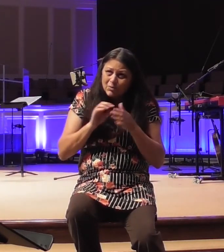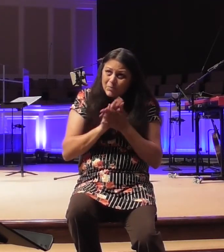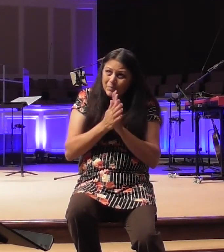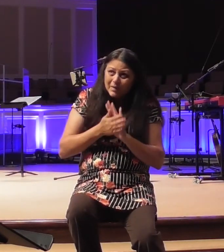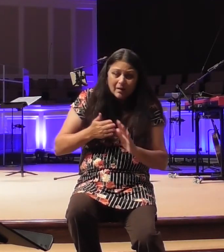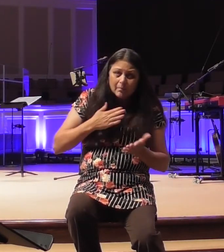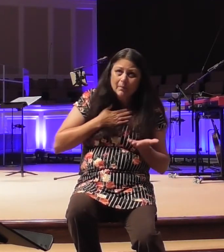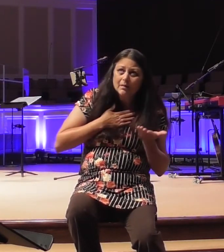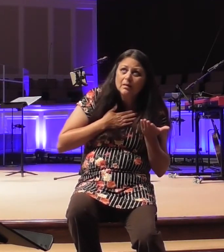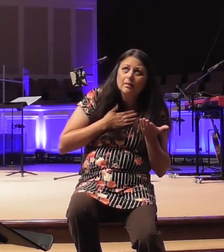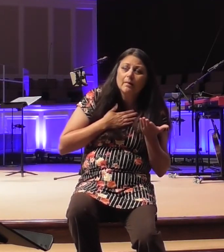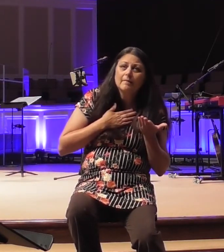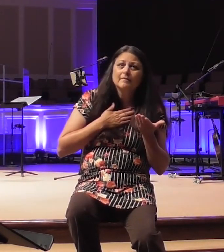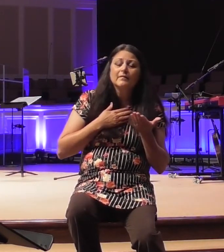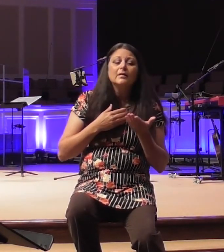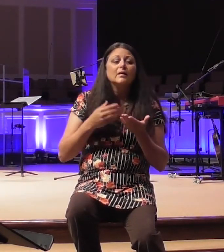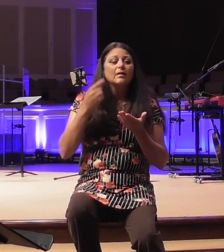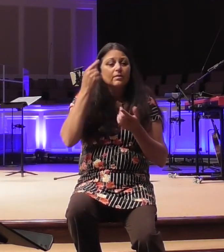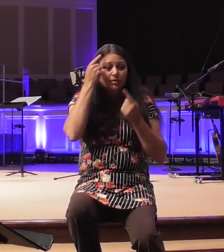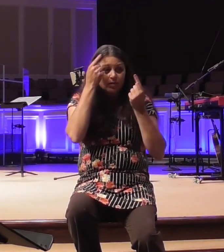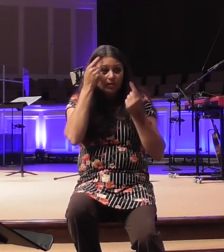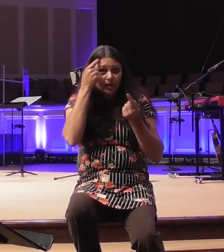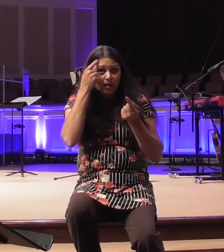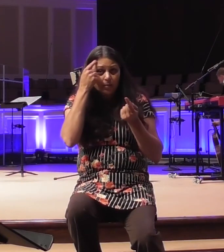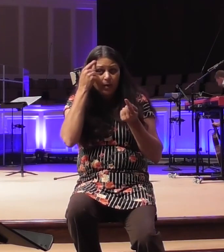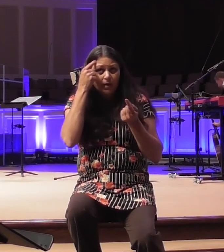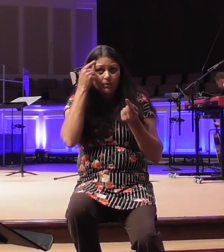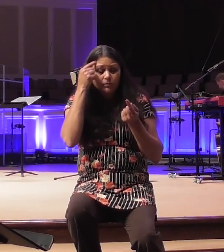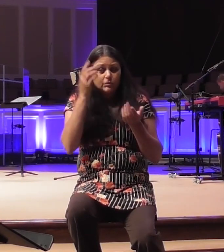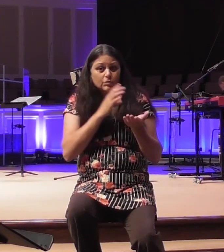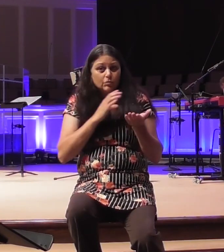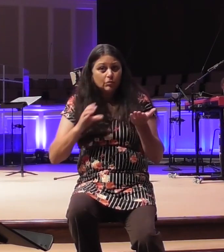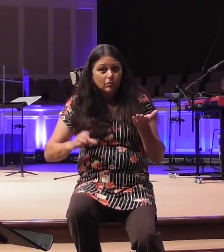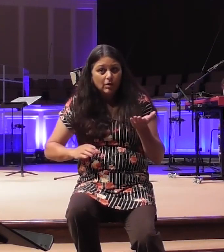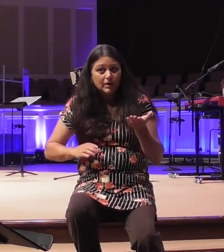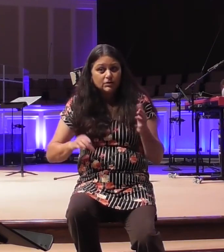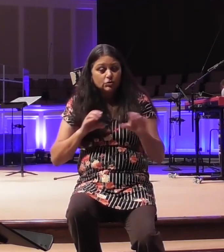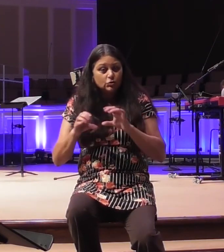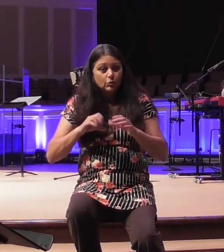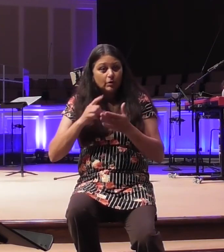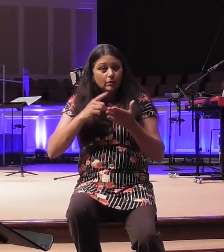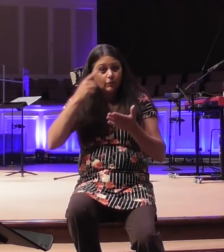gospel. Christ has done for you what you could not do for yourself.